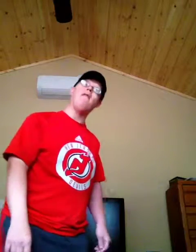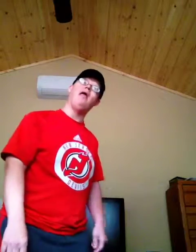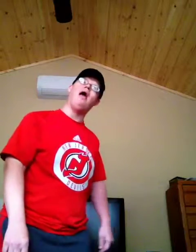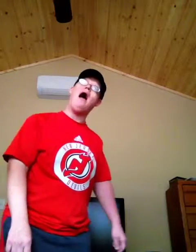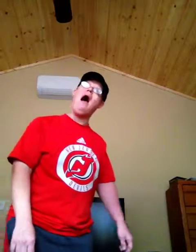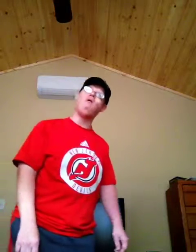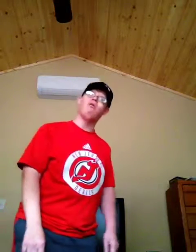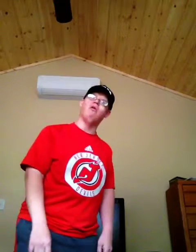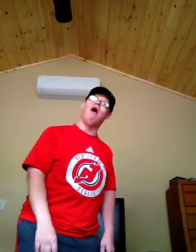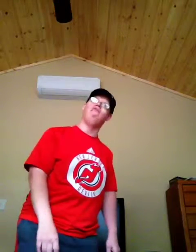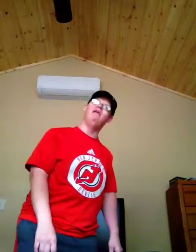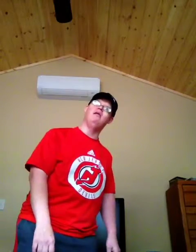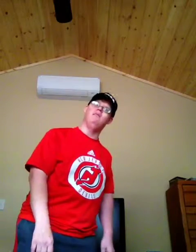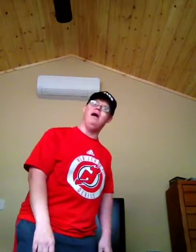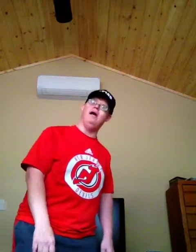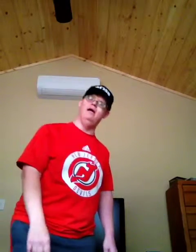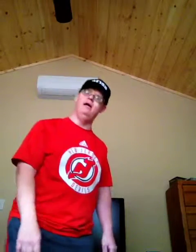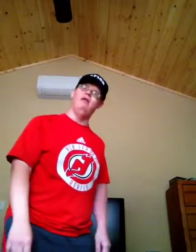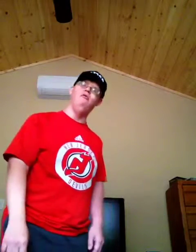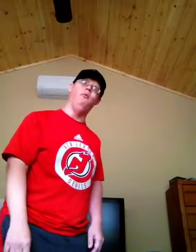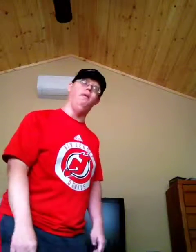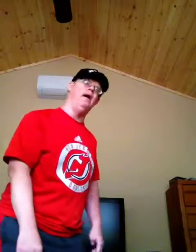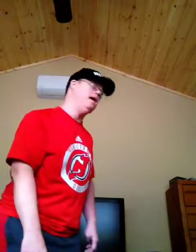like, I was offended by it a little bit.